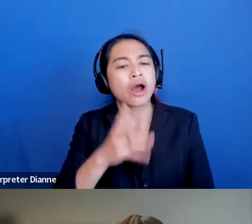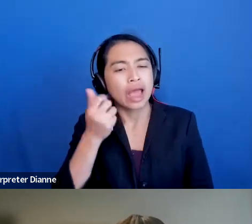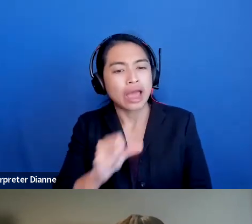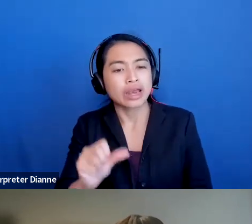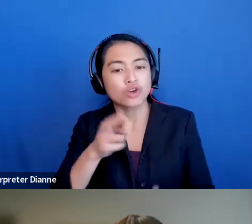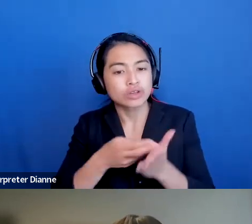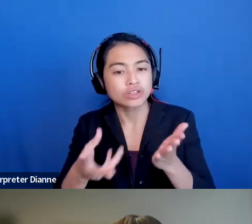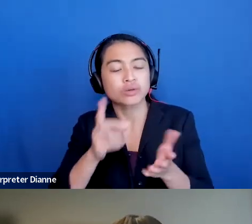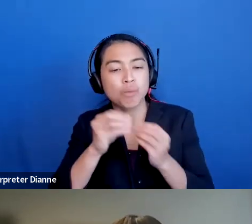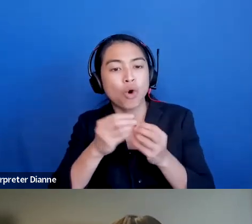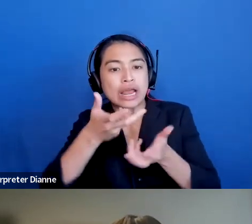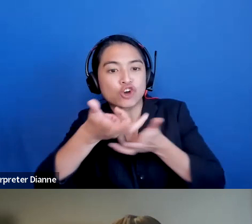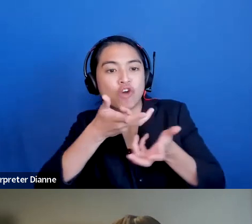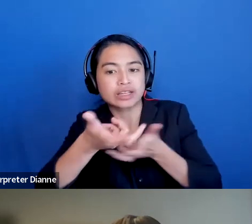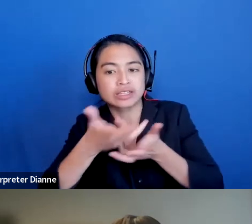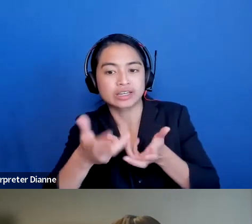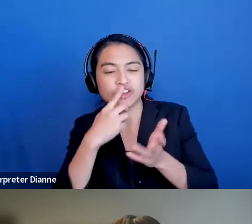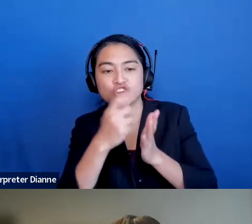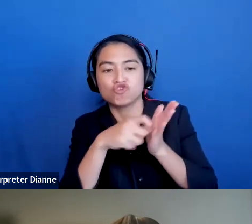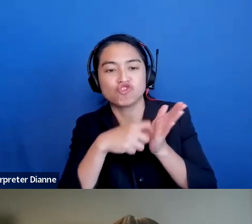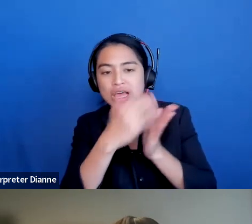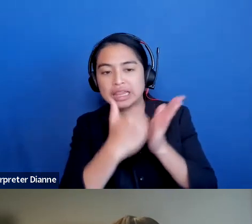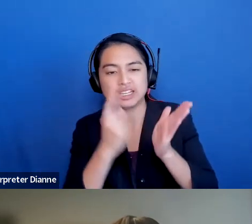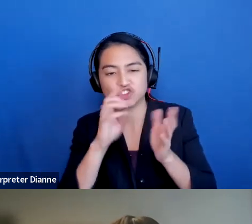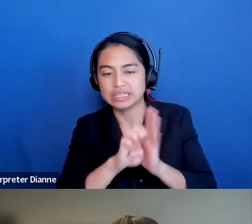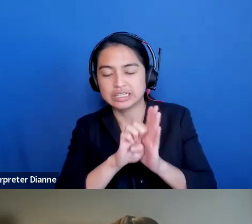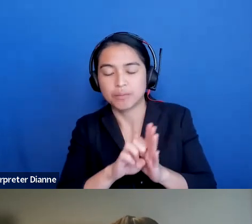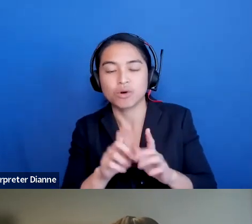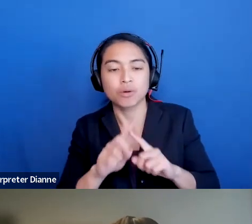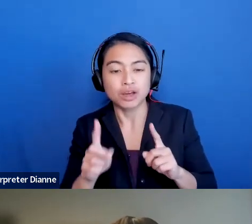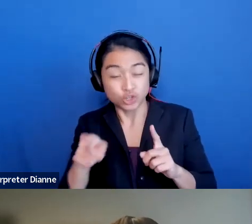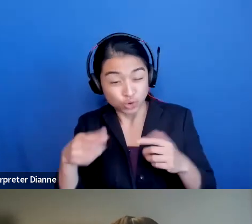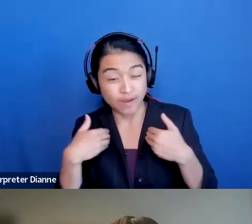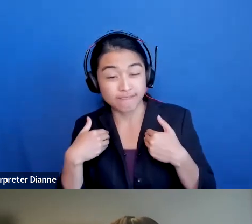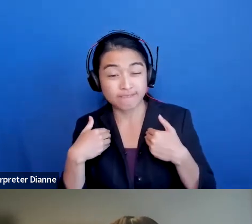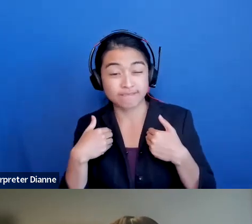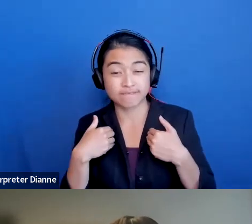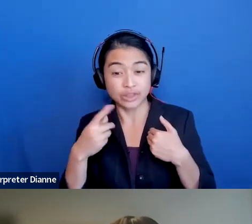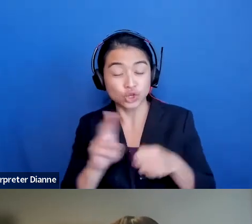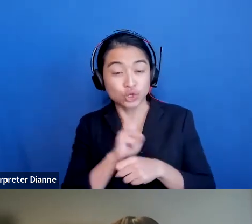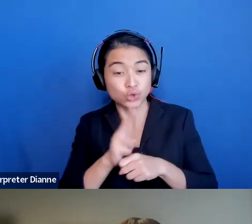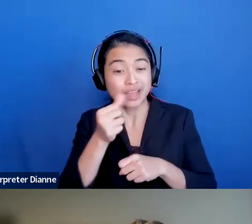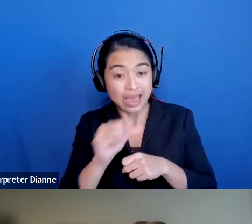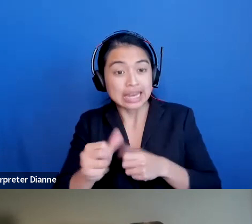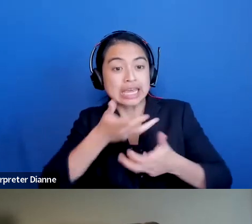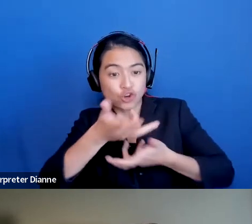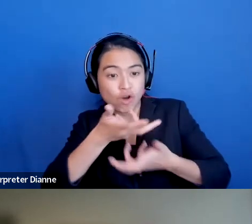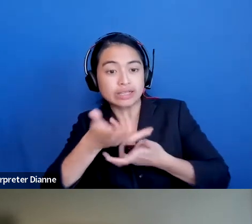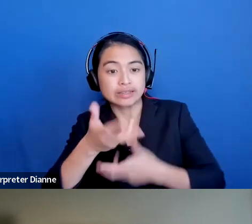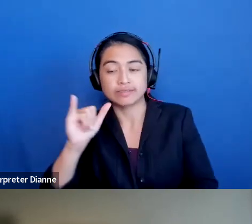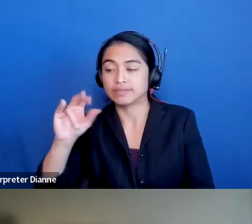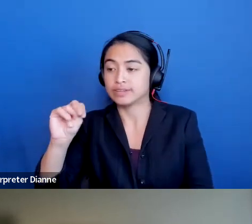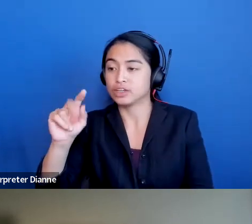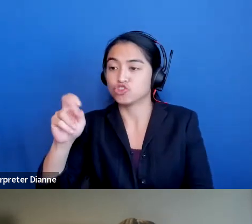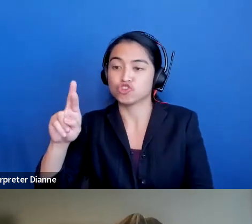resources were interactive, and I just gave the checklist as an example, but do you use any interactive resources,